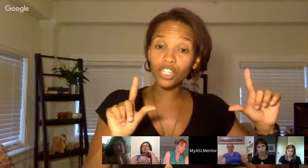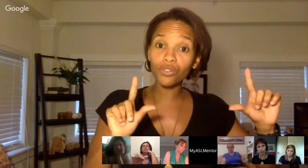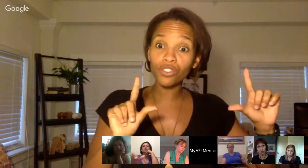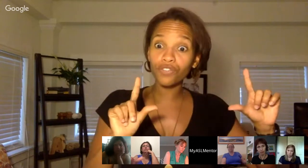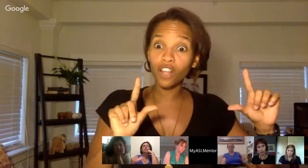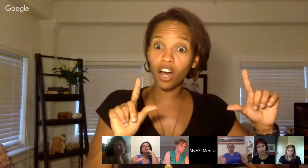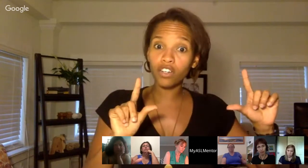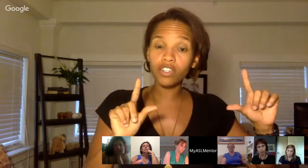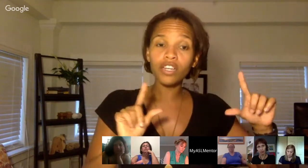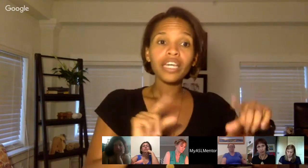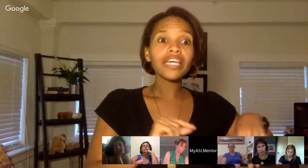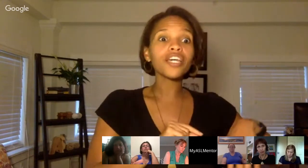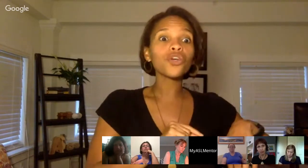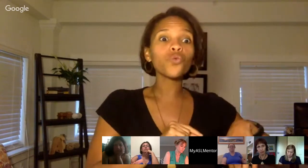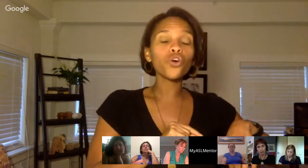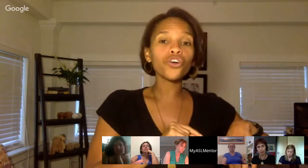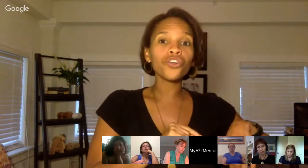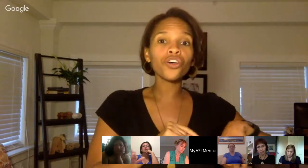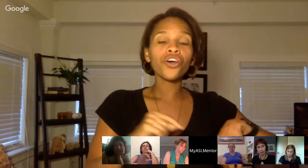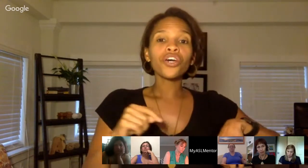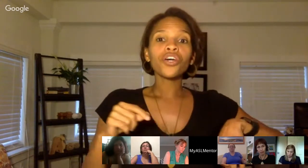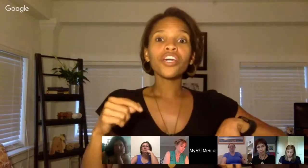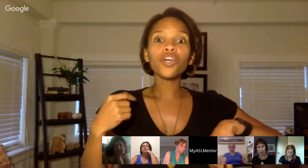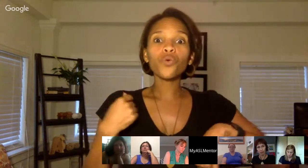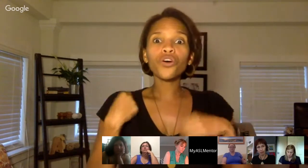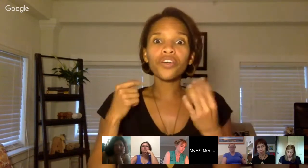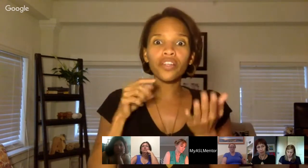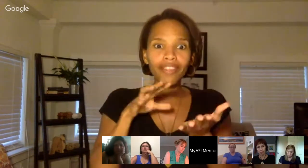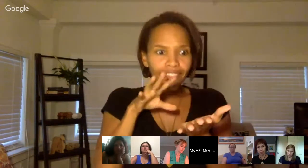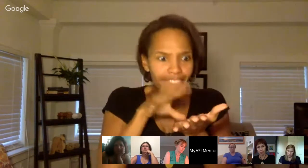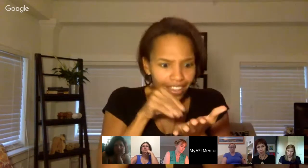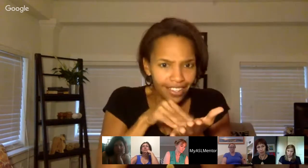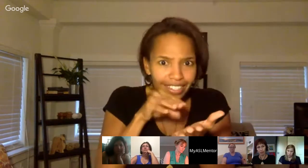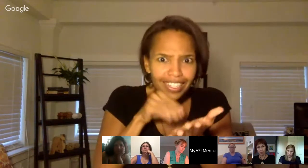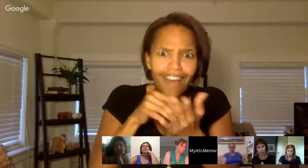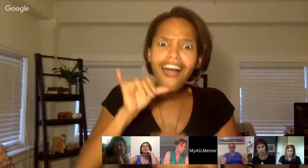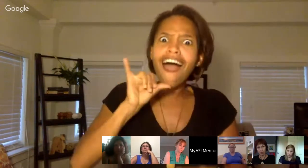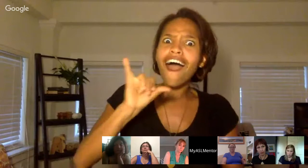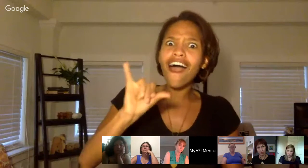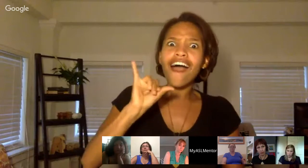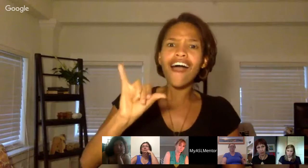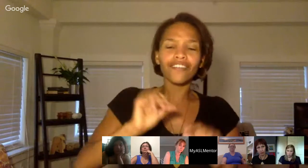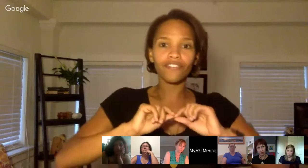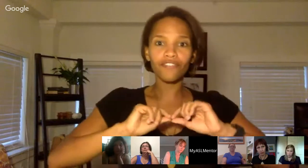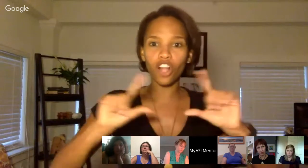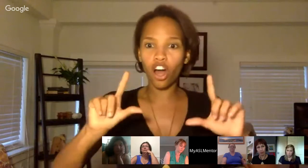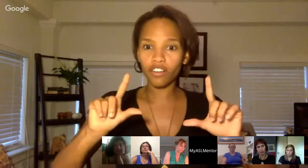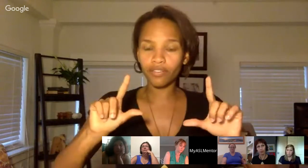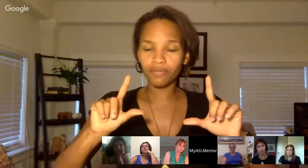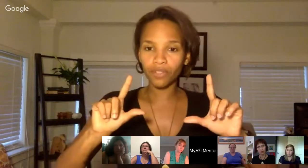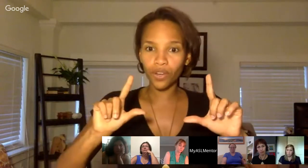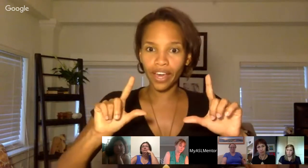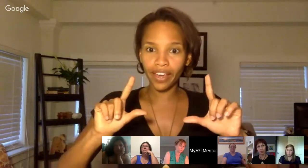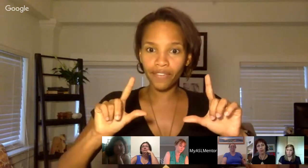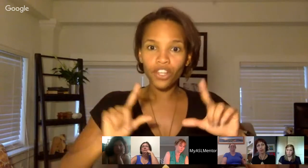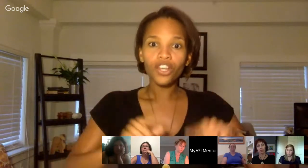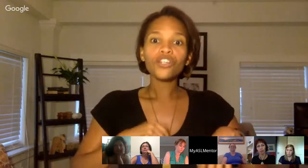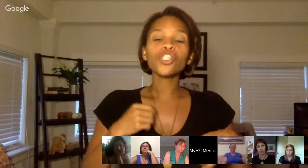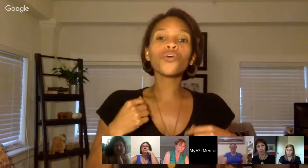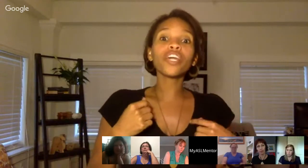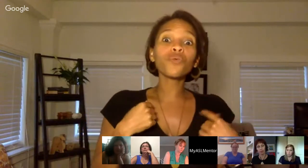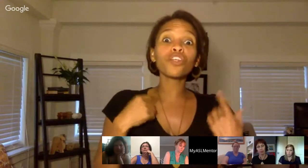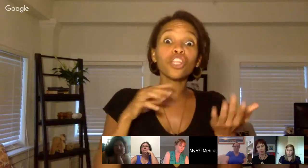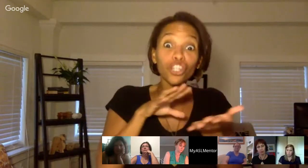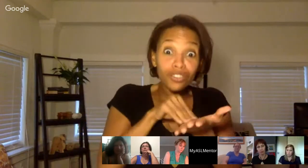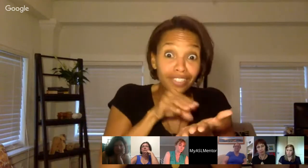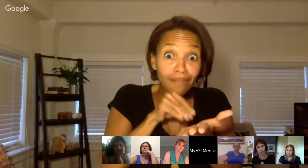vlogs, he would this vlog, okay?